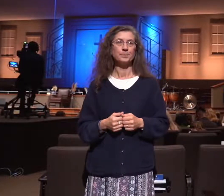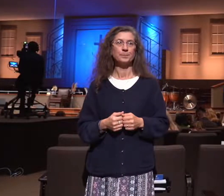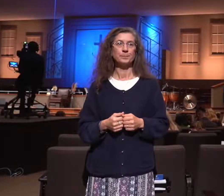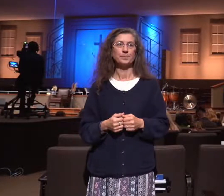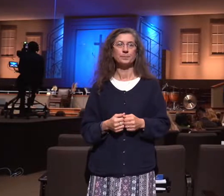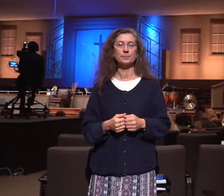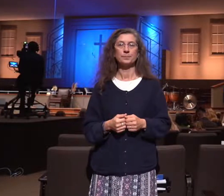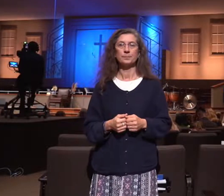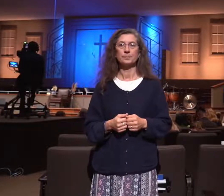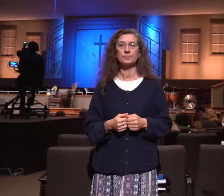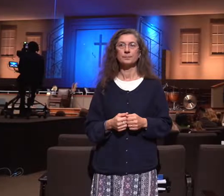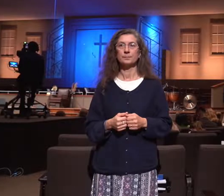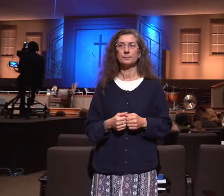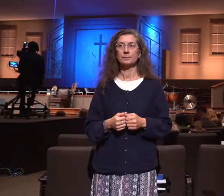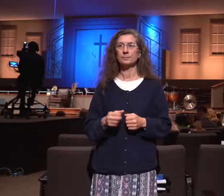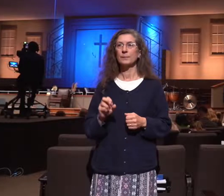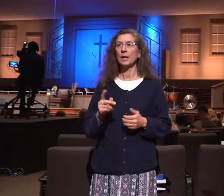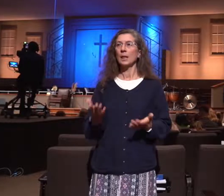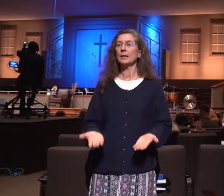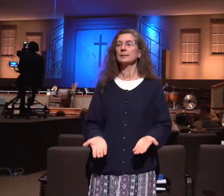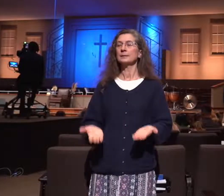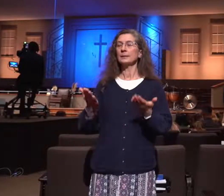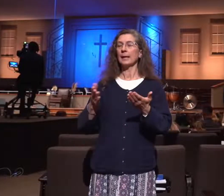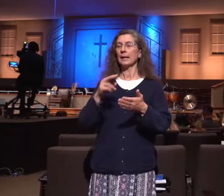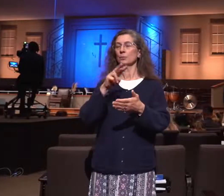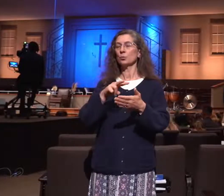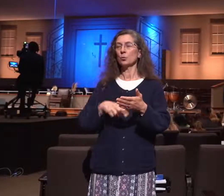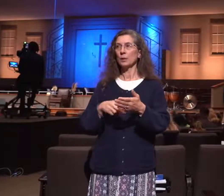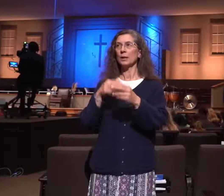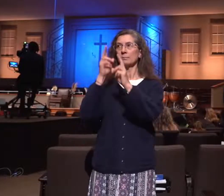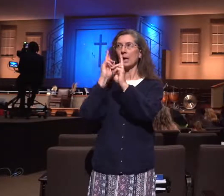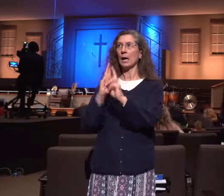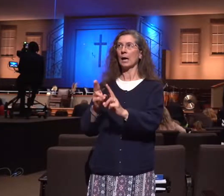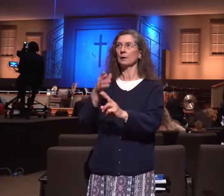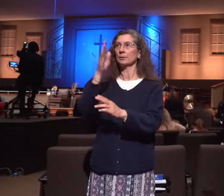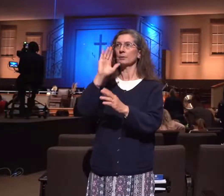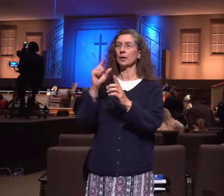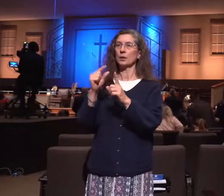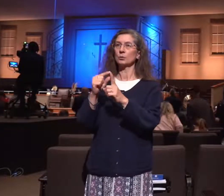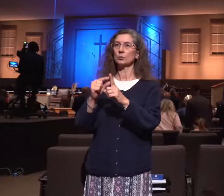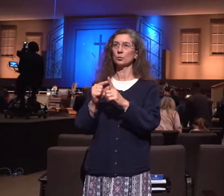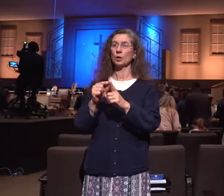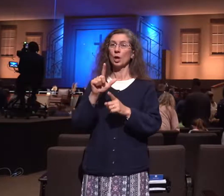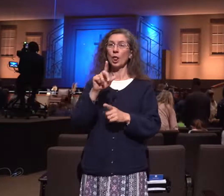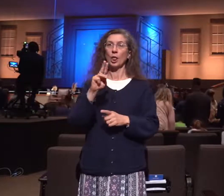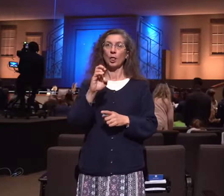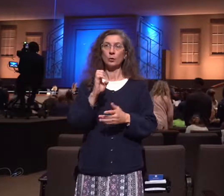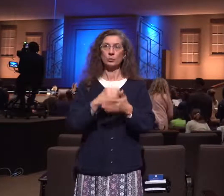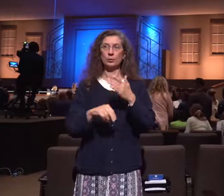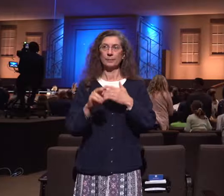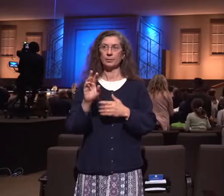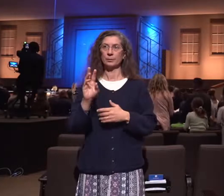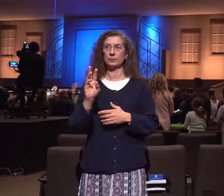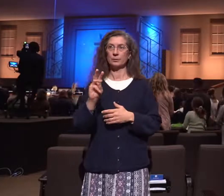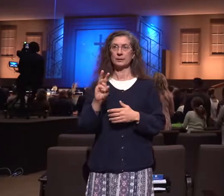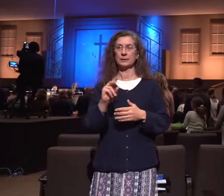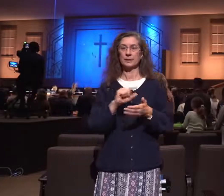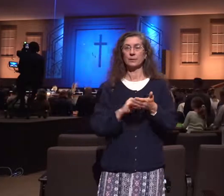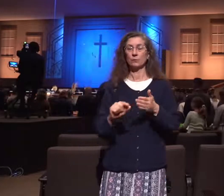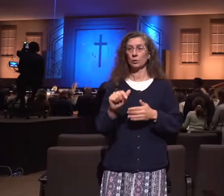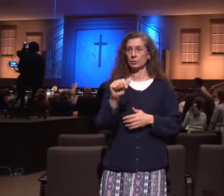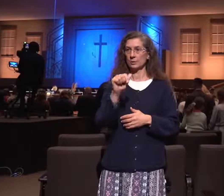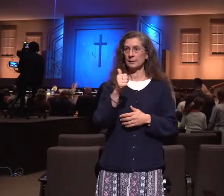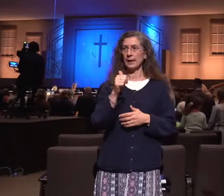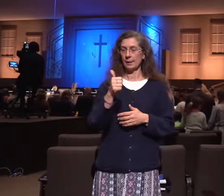You've stood several times, but let's go ahead and stand to honor God's word tonight, okay? Luke chapter 16, beginning with verse 10.